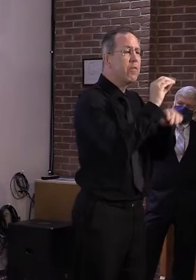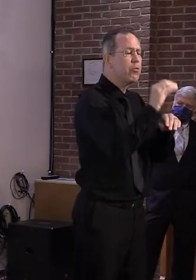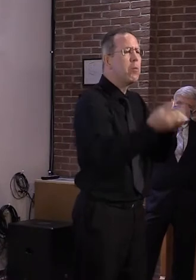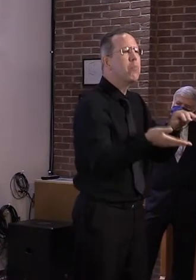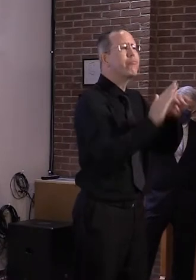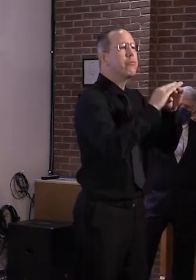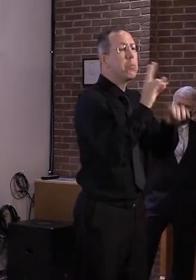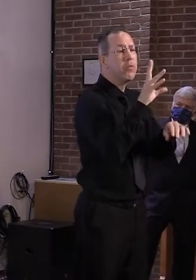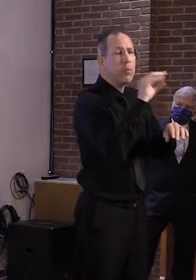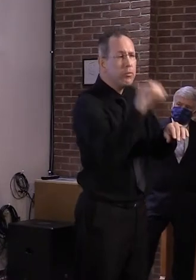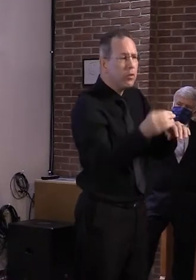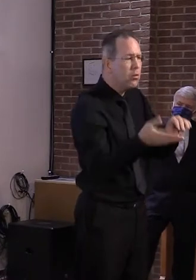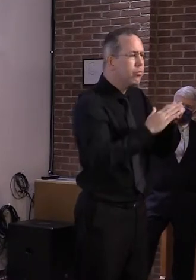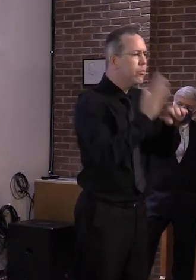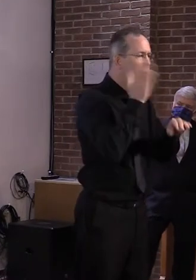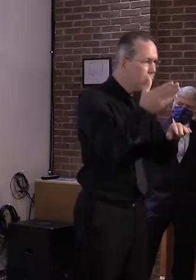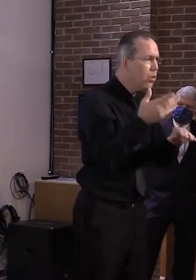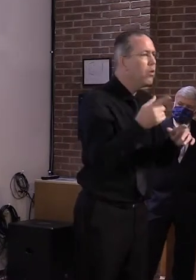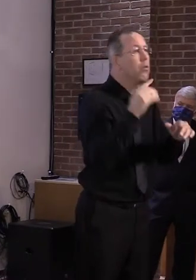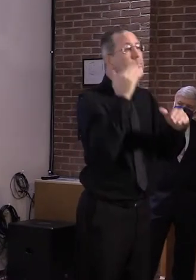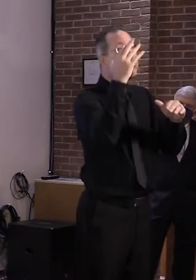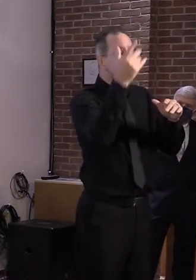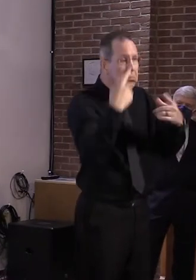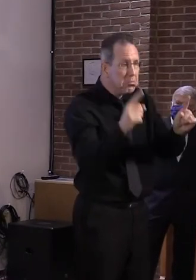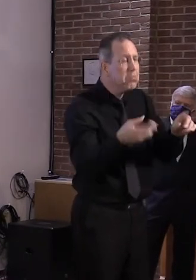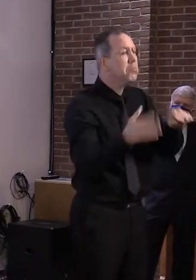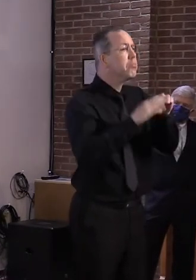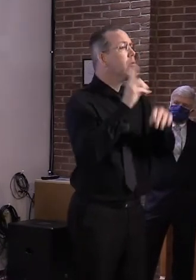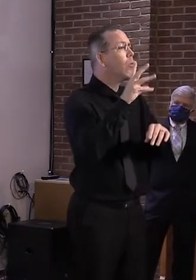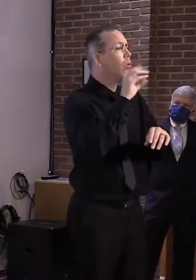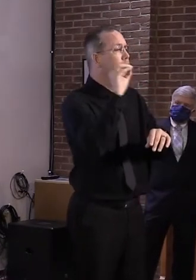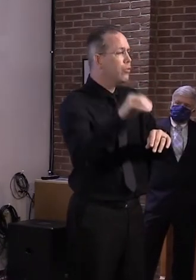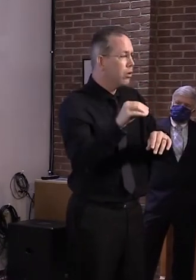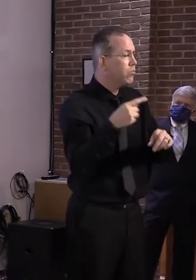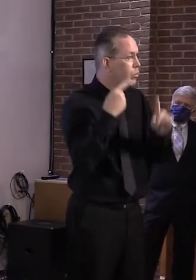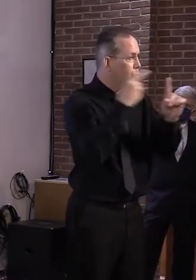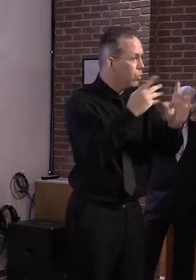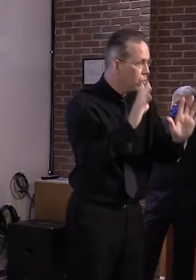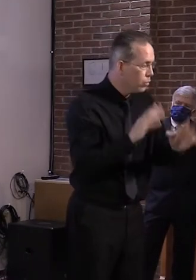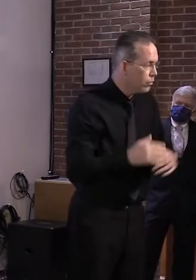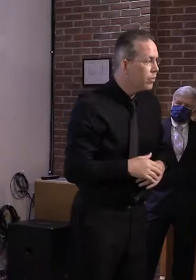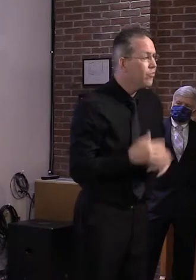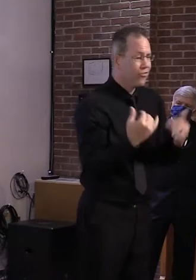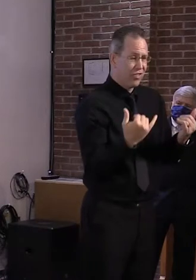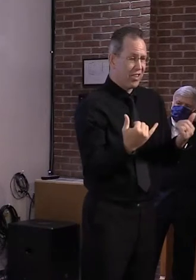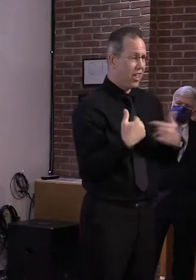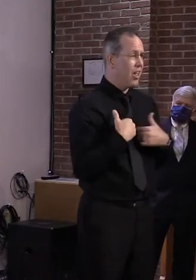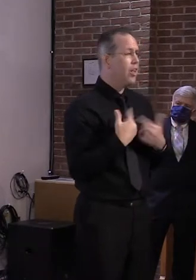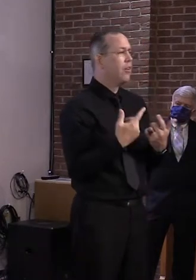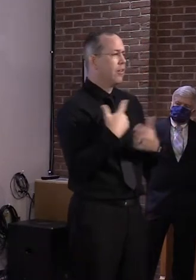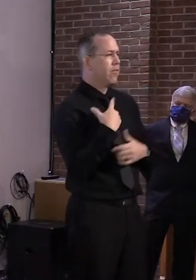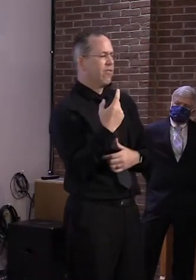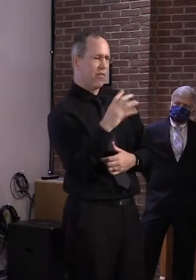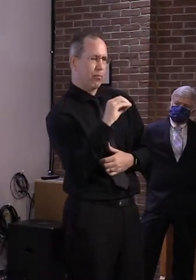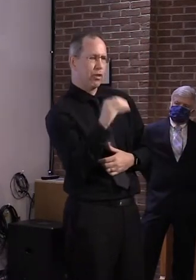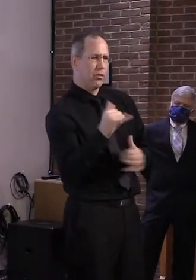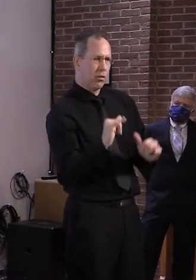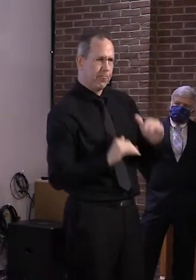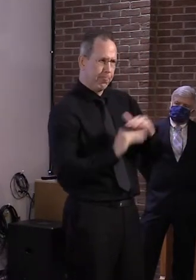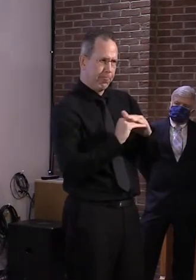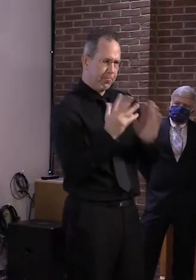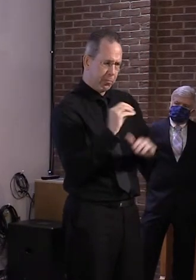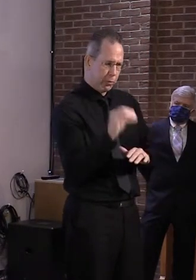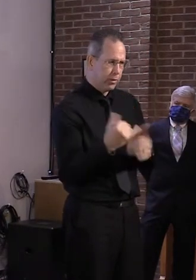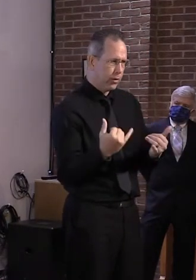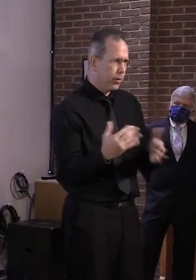up a little bit more. But at this point in time, getting to 50%, allowing more traffic into the state, which